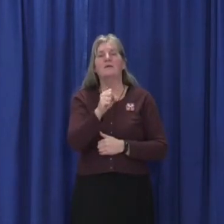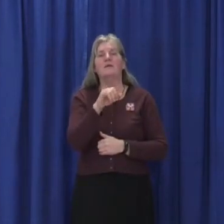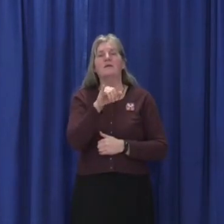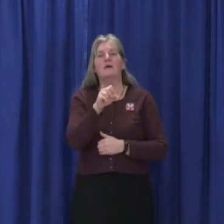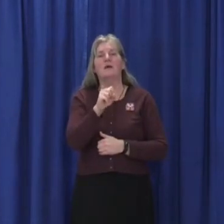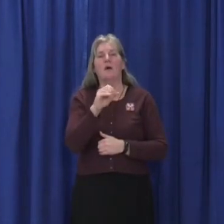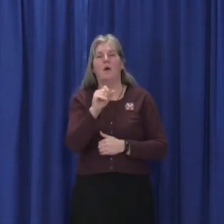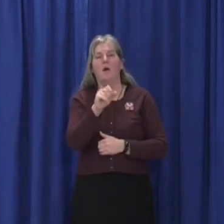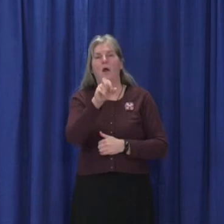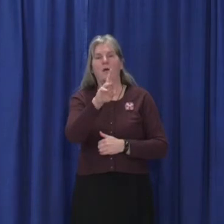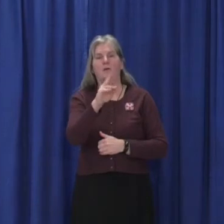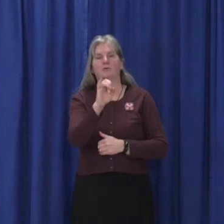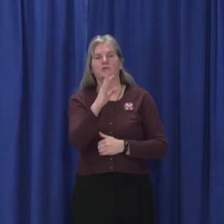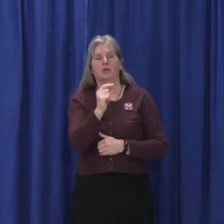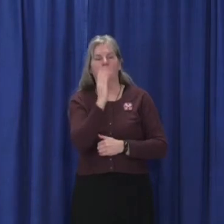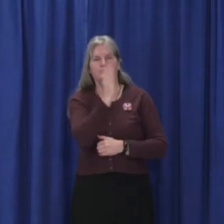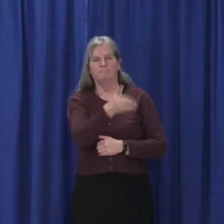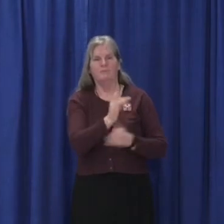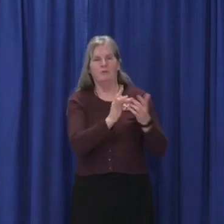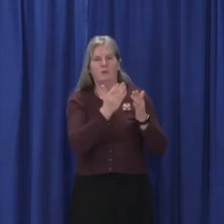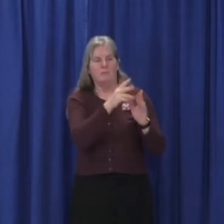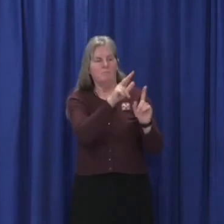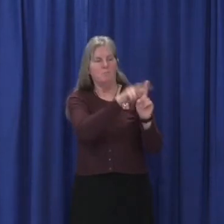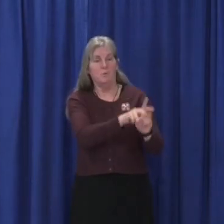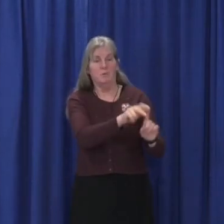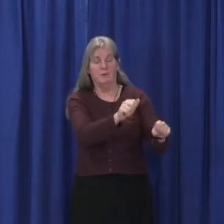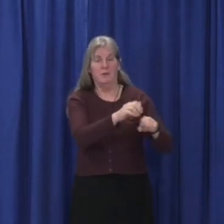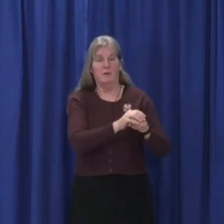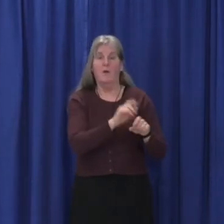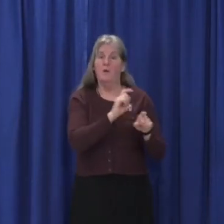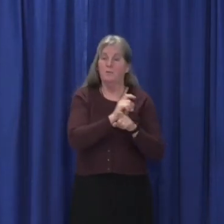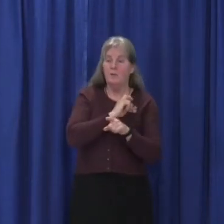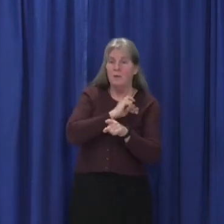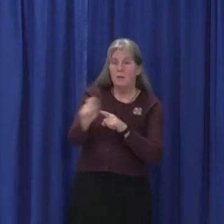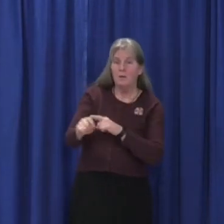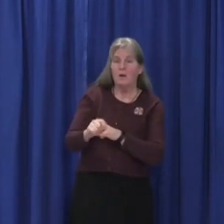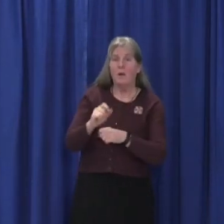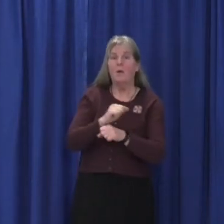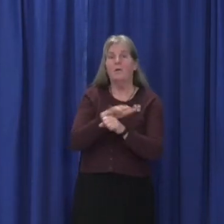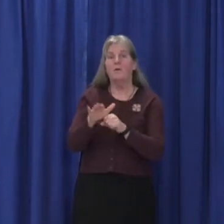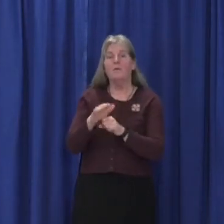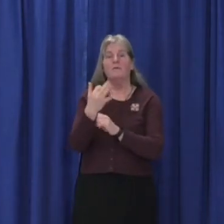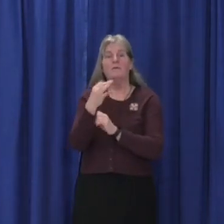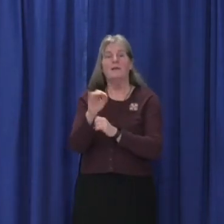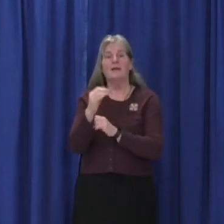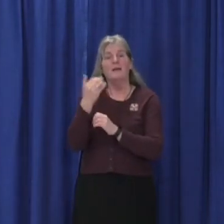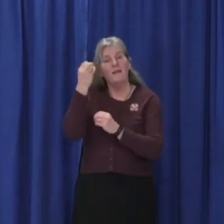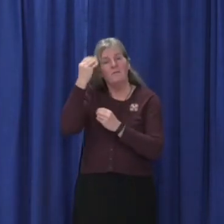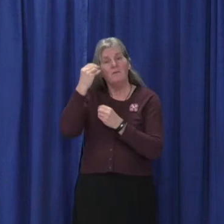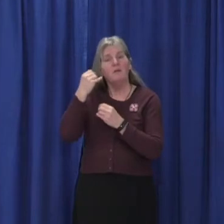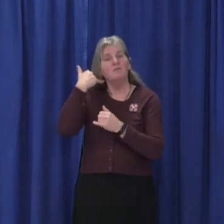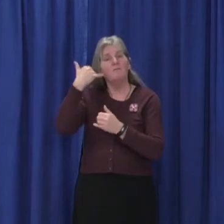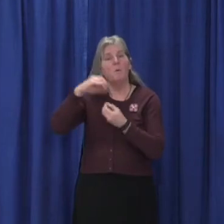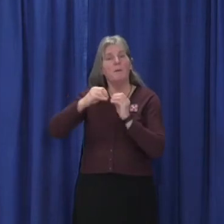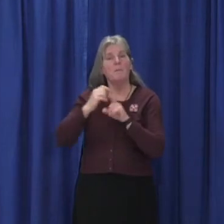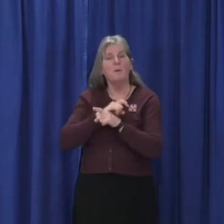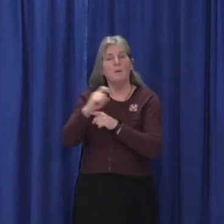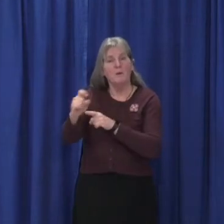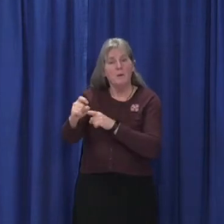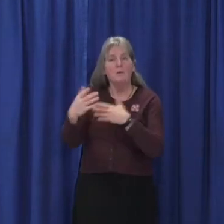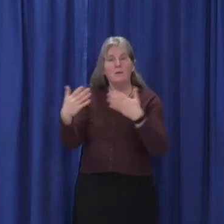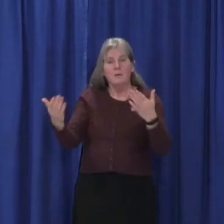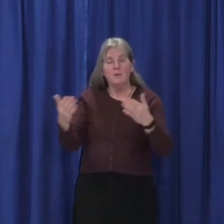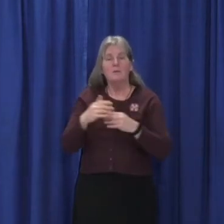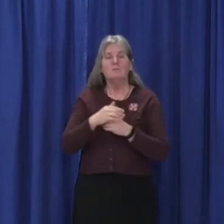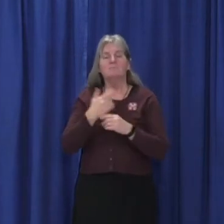yukon.ca/This is our shot. You can also call the COVID-19 info line for information on